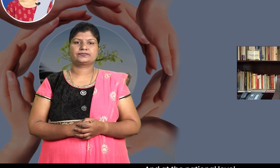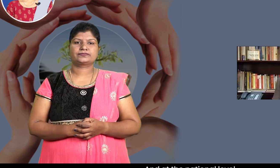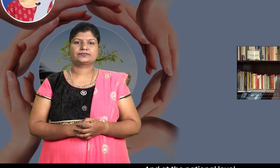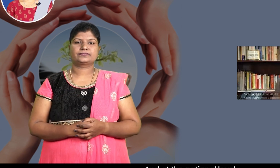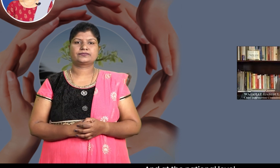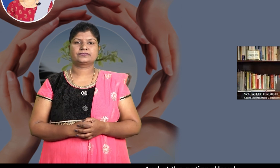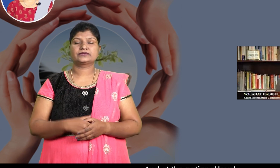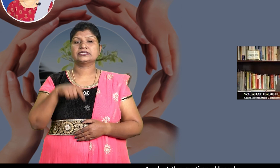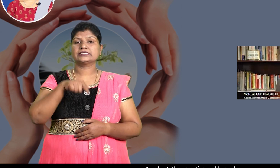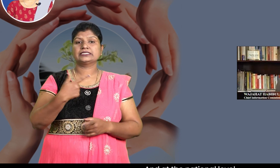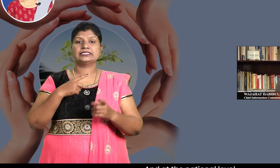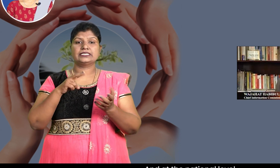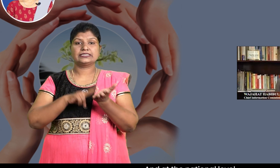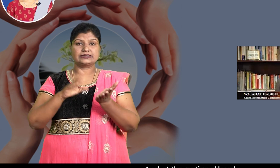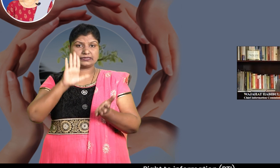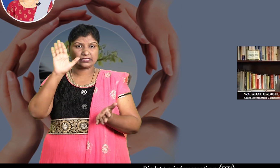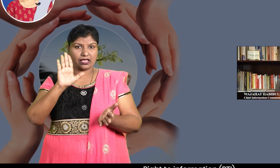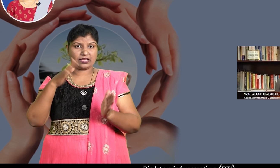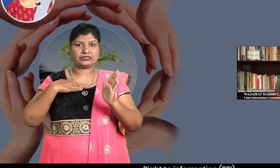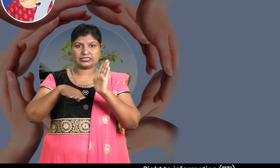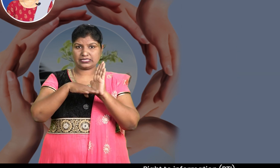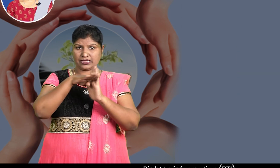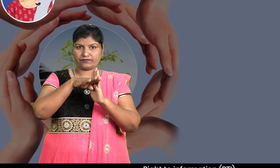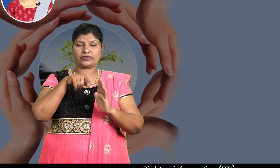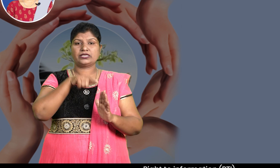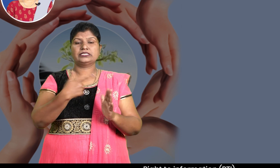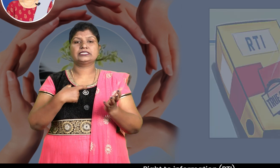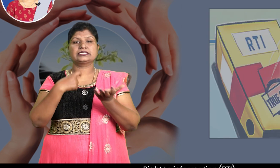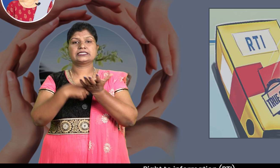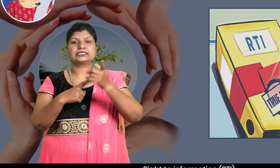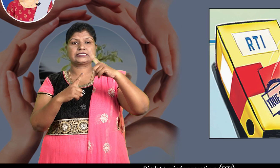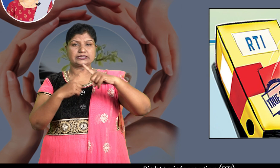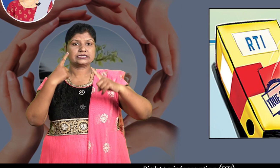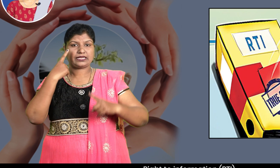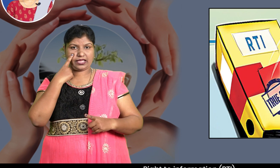And at the national level, Right to Information